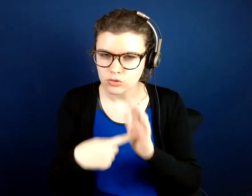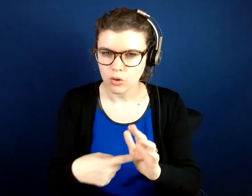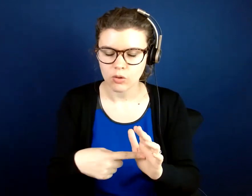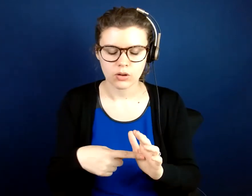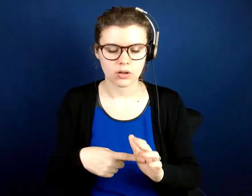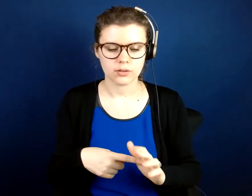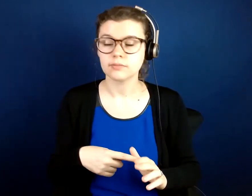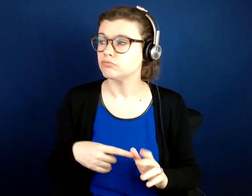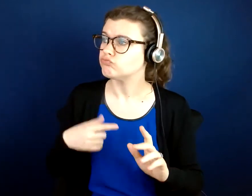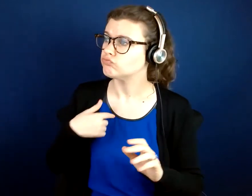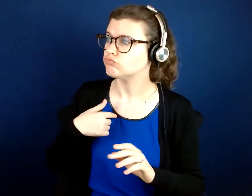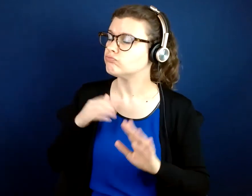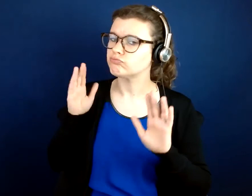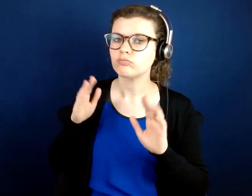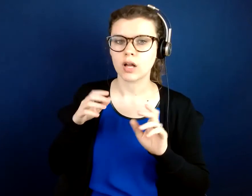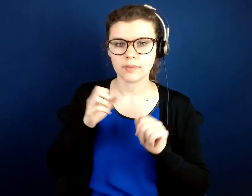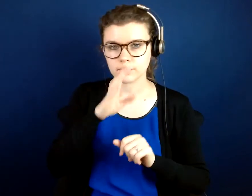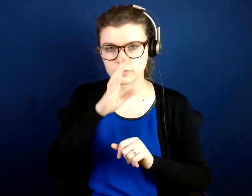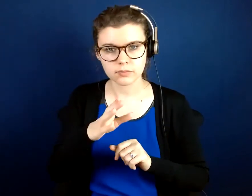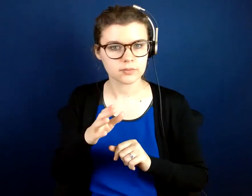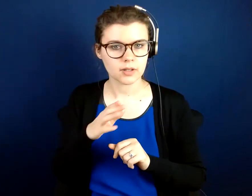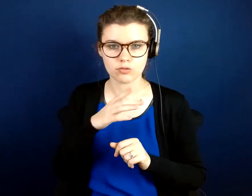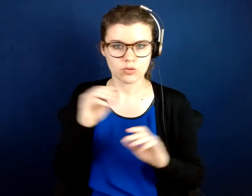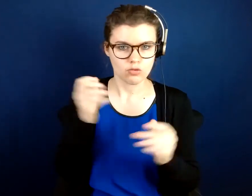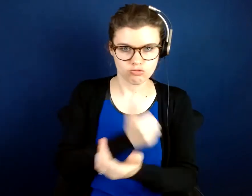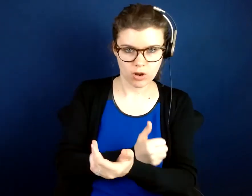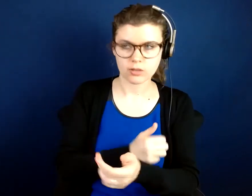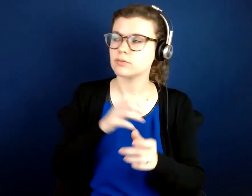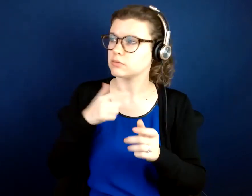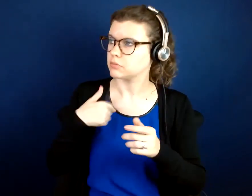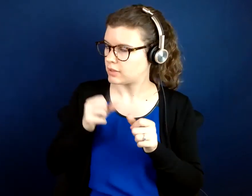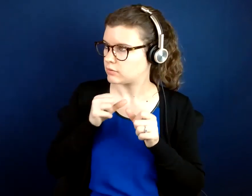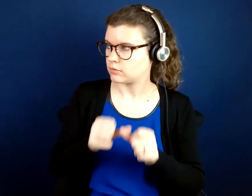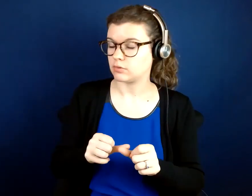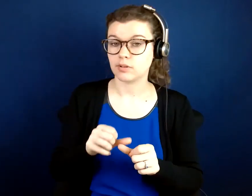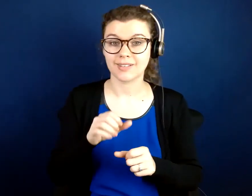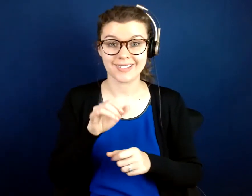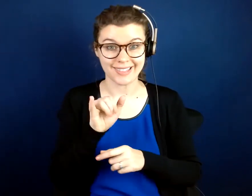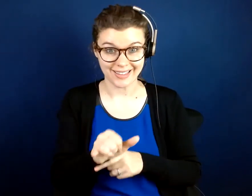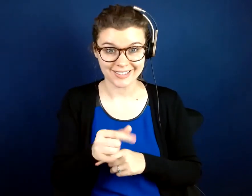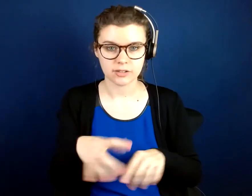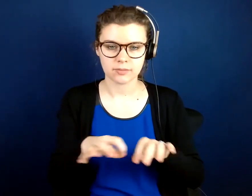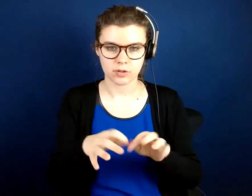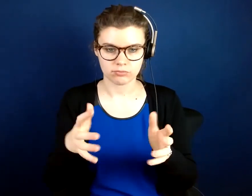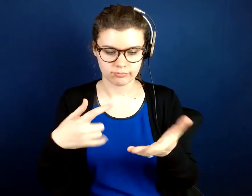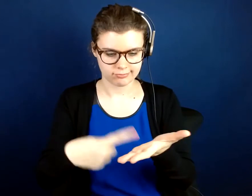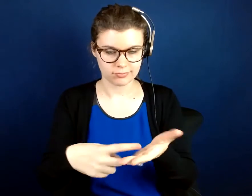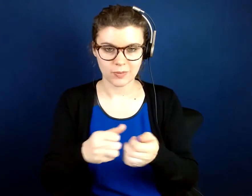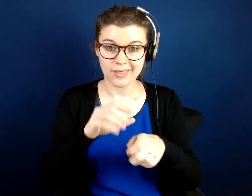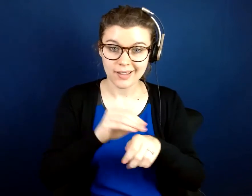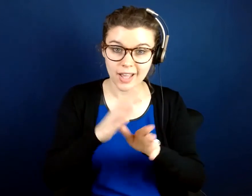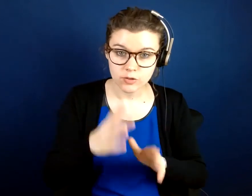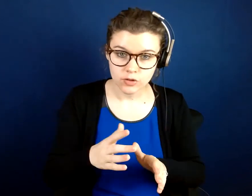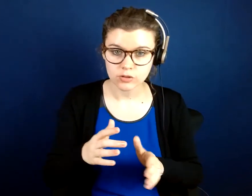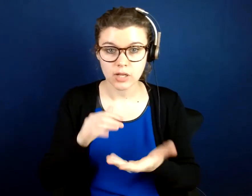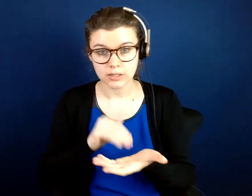being clean and can maintain that. That information is given via talks with the medical staff, counselors, and/or